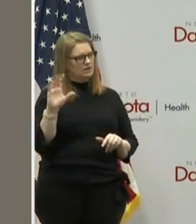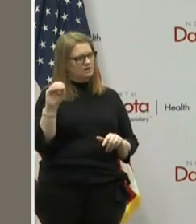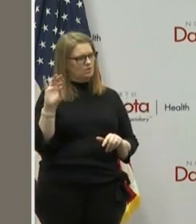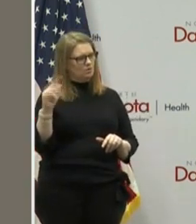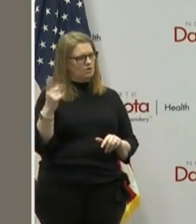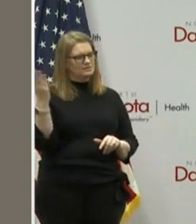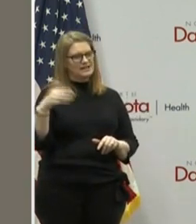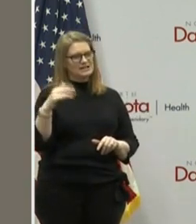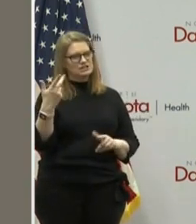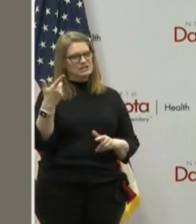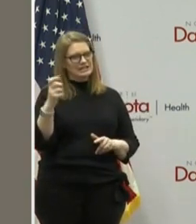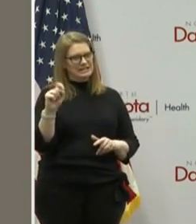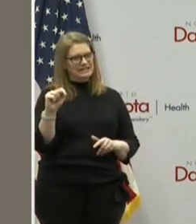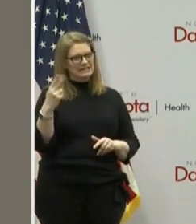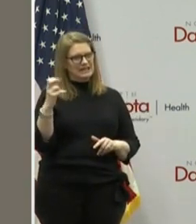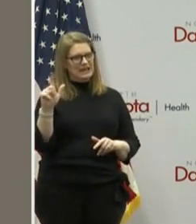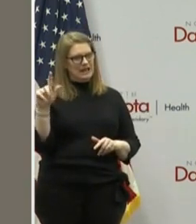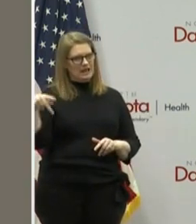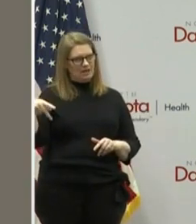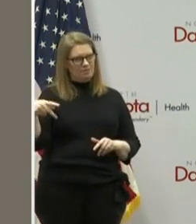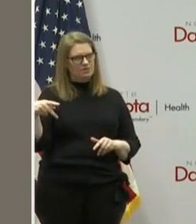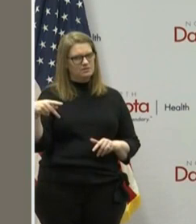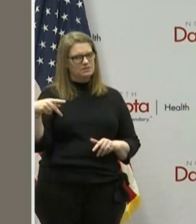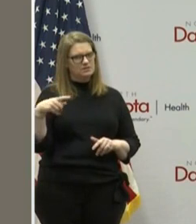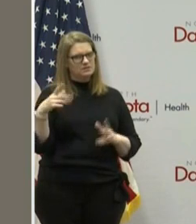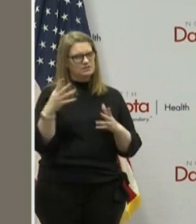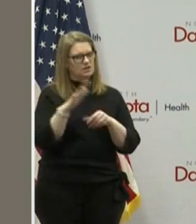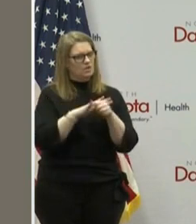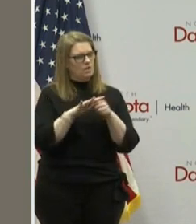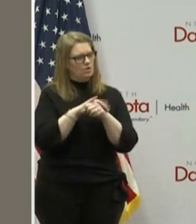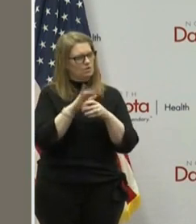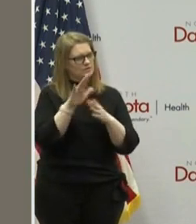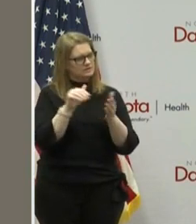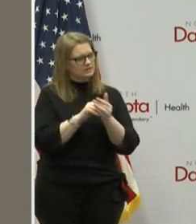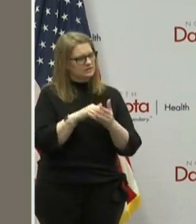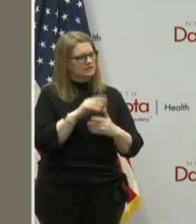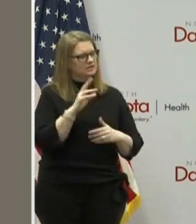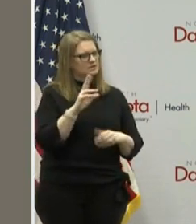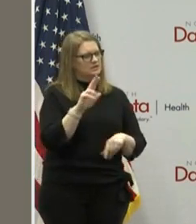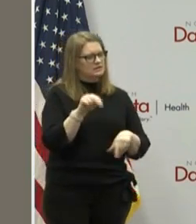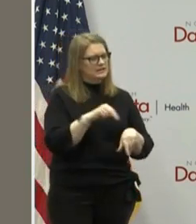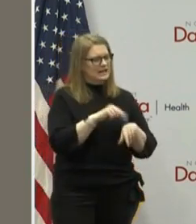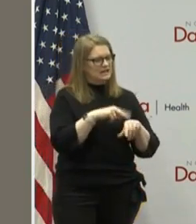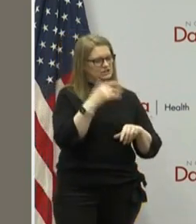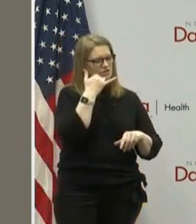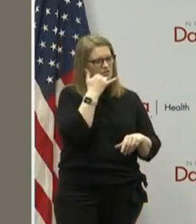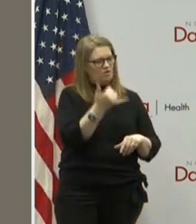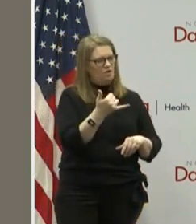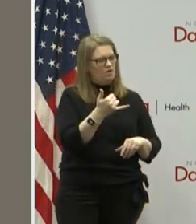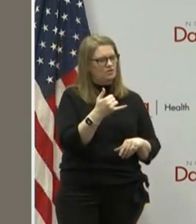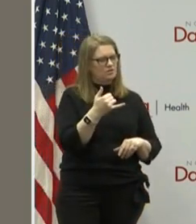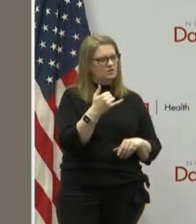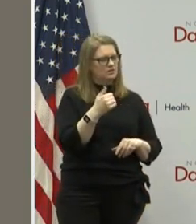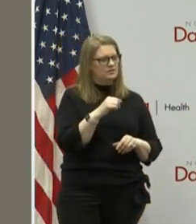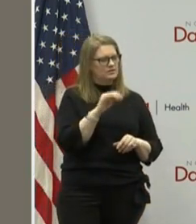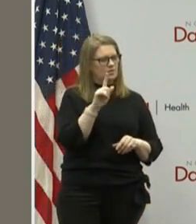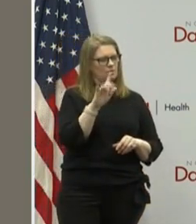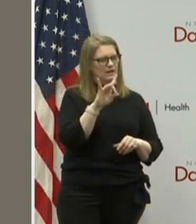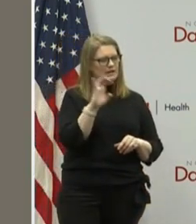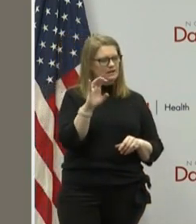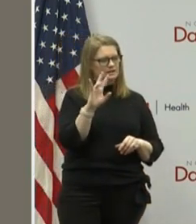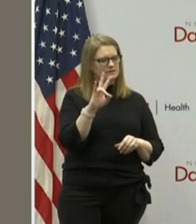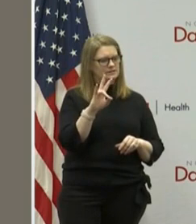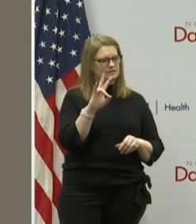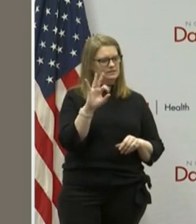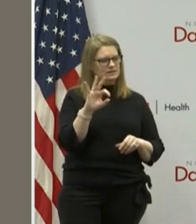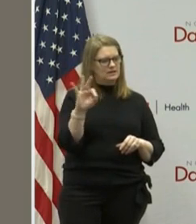cawsnorthdakota.org/gethelp. That'll help you locate your local center. There's a national domestic violence hotline that's listed here,